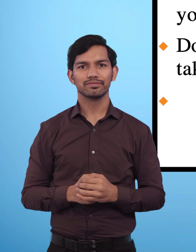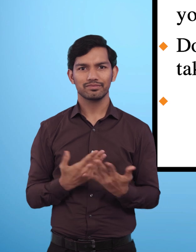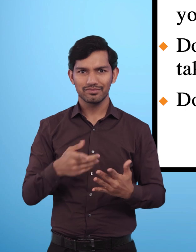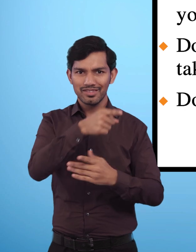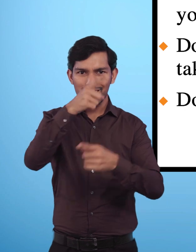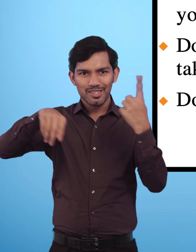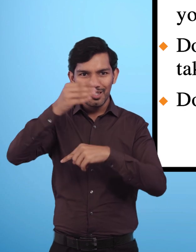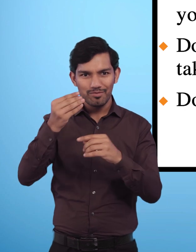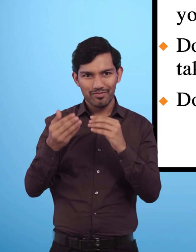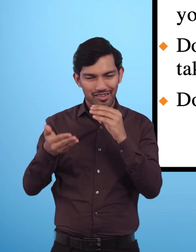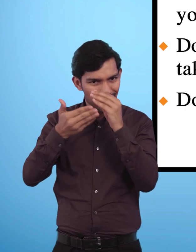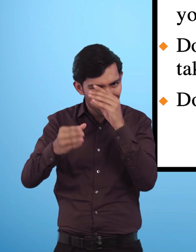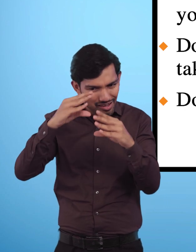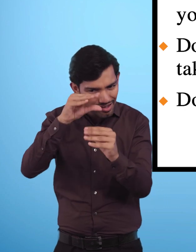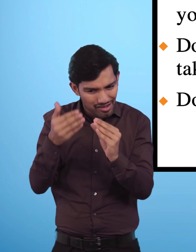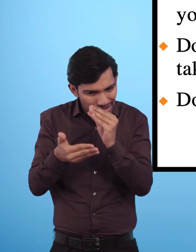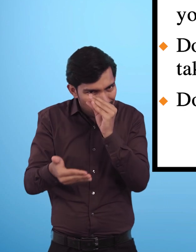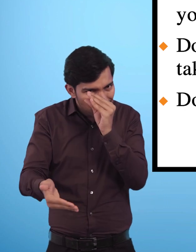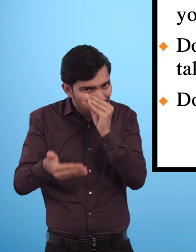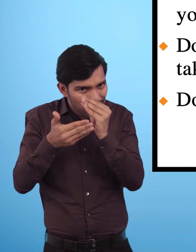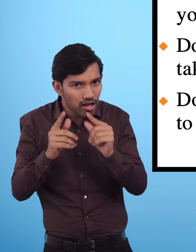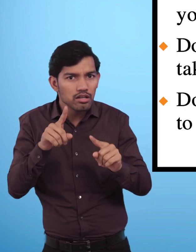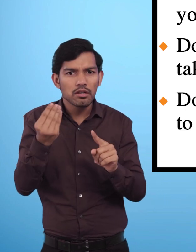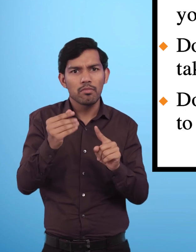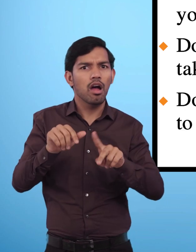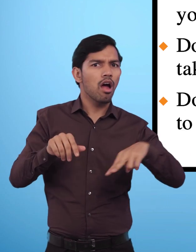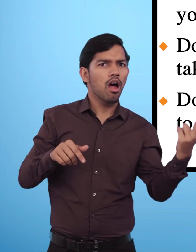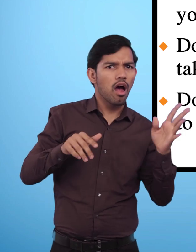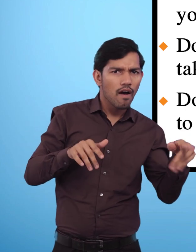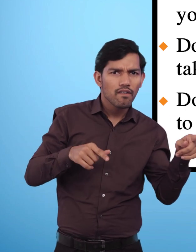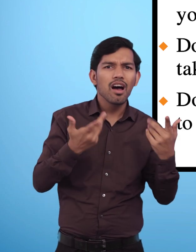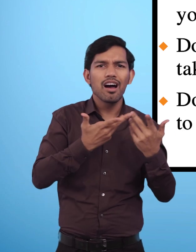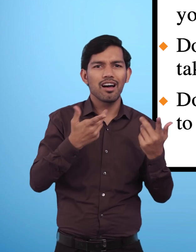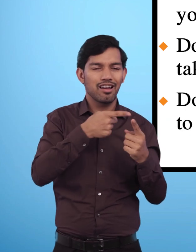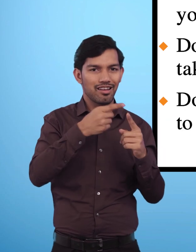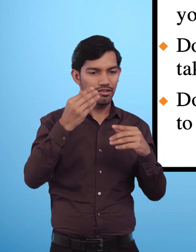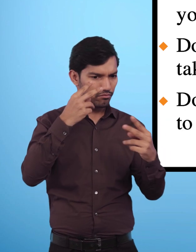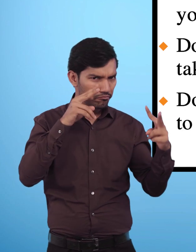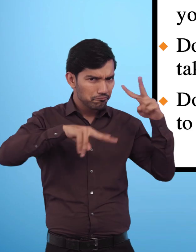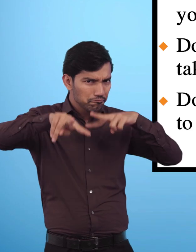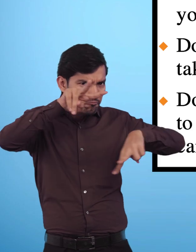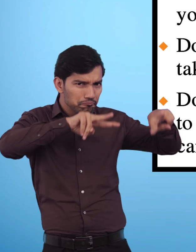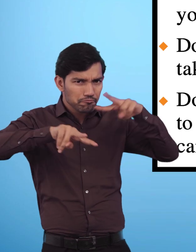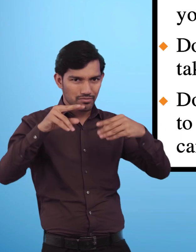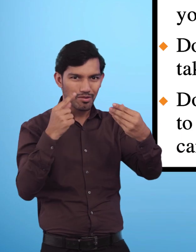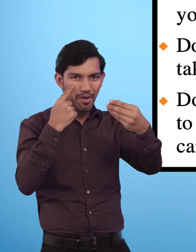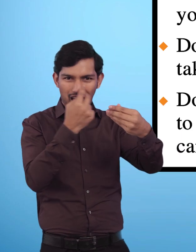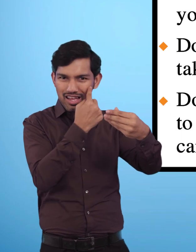Do you see differences in what you are able to observe with your naked eye and what you can observe with a